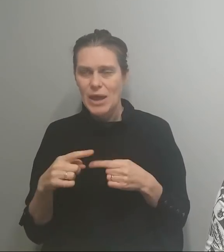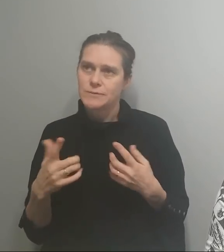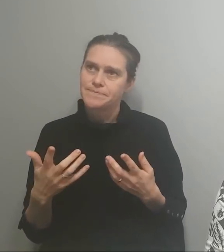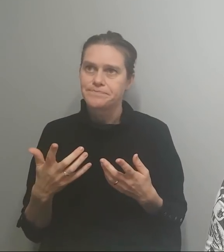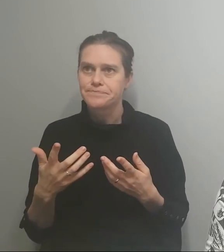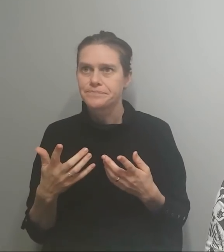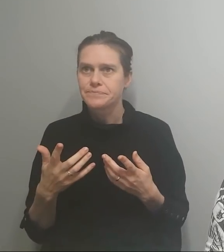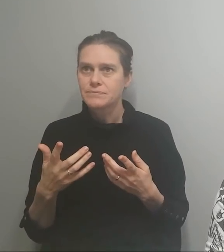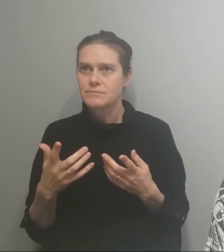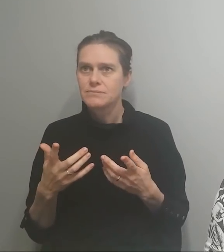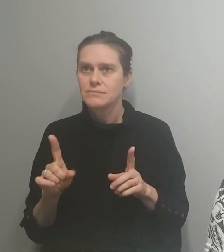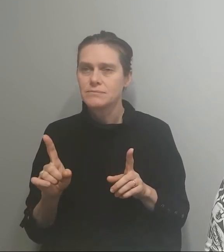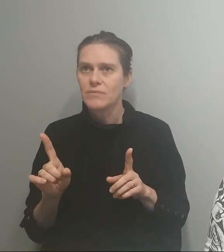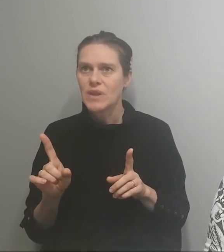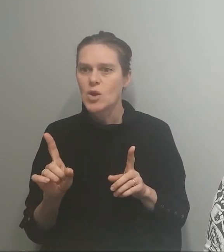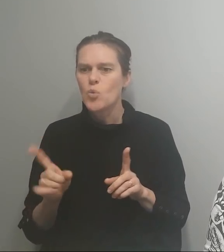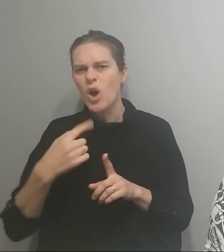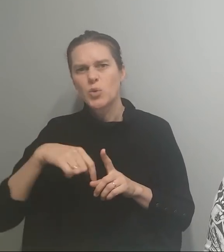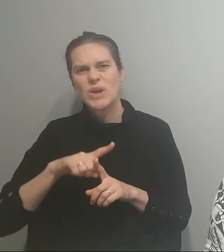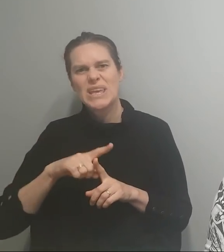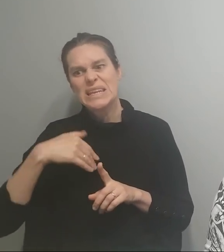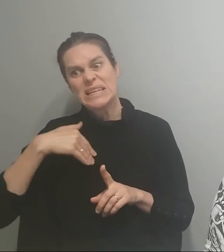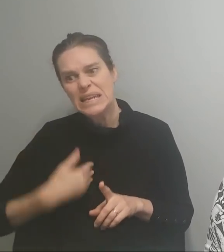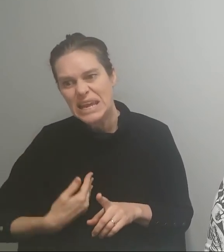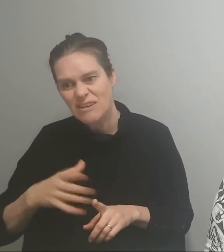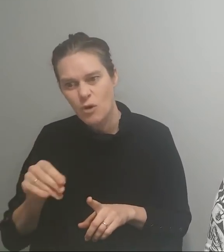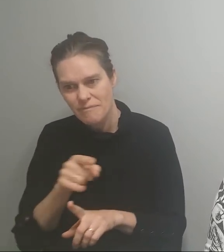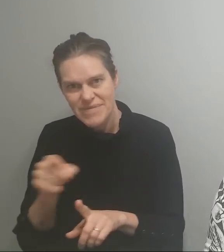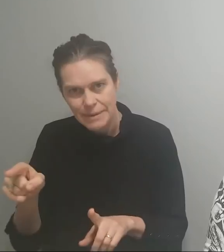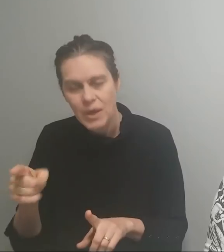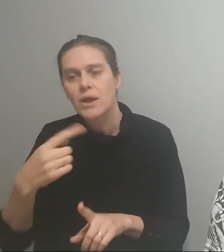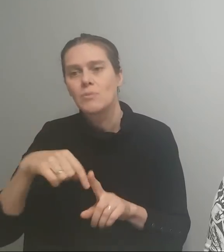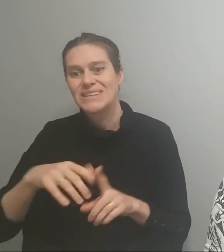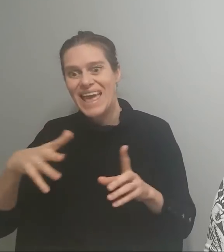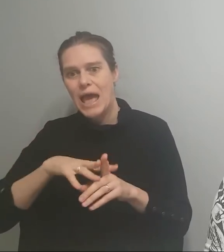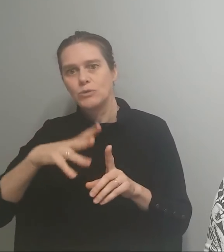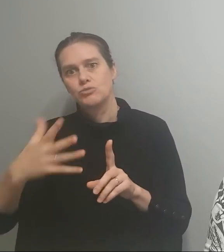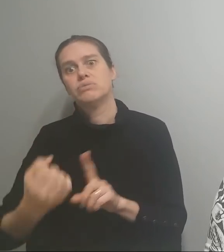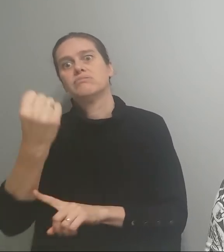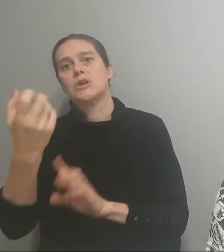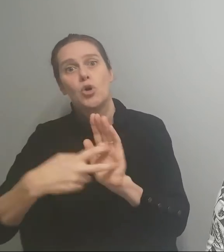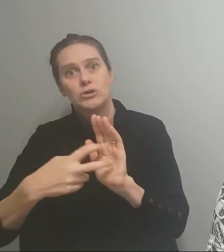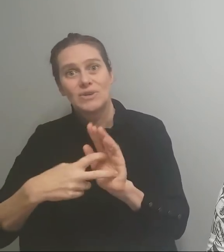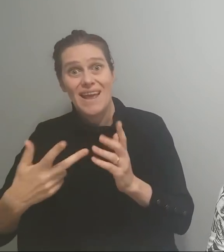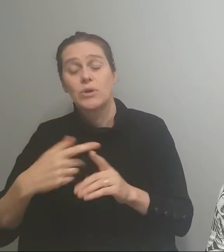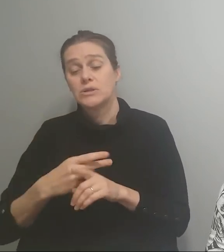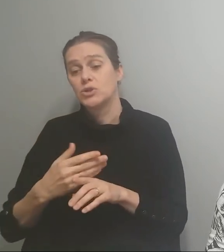we will be seeking from the market and what the process will be for procurement before the end of May.